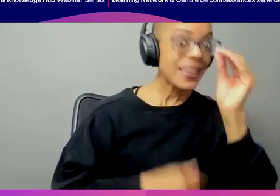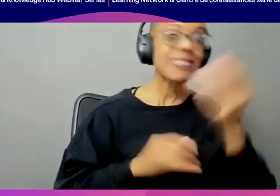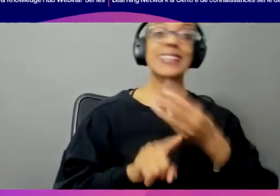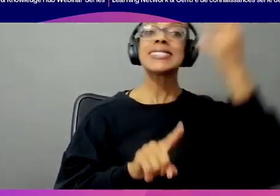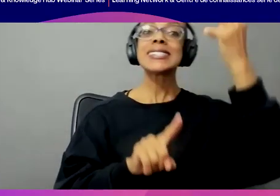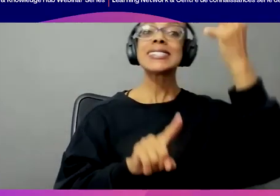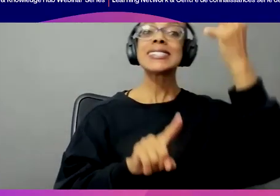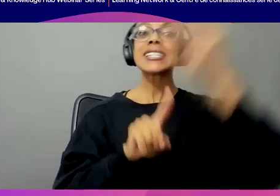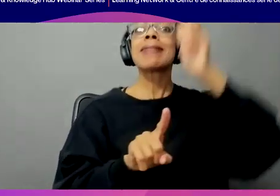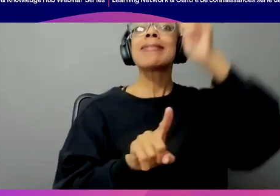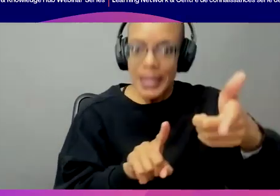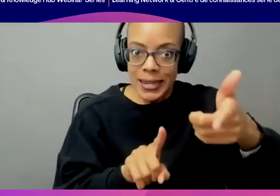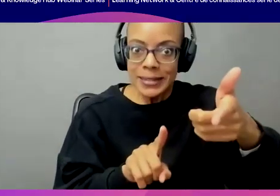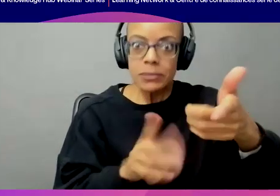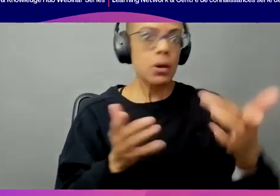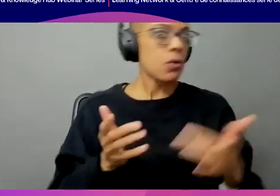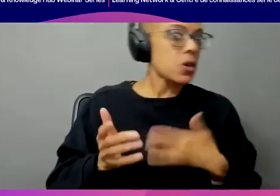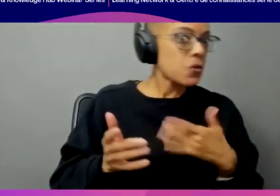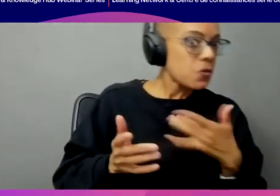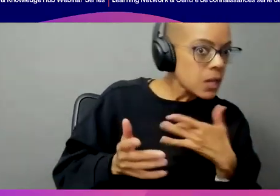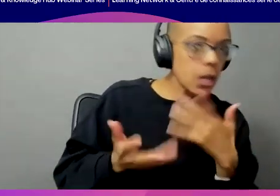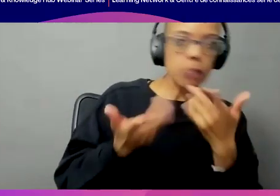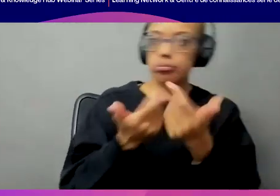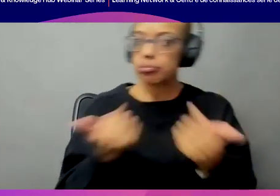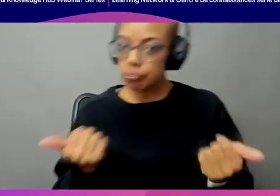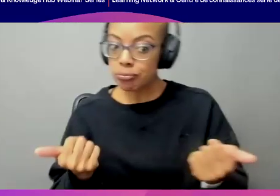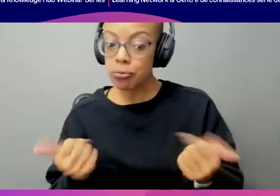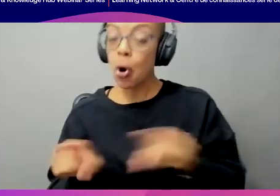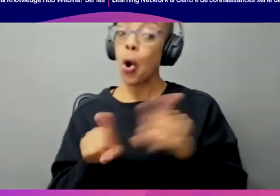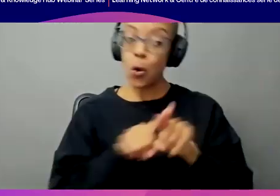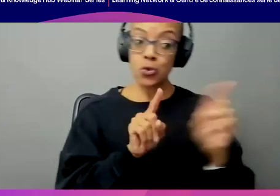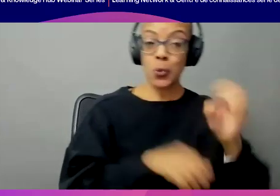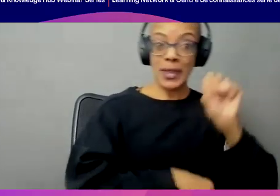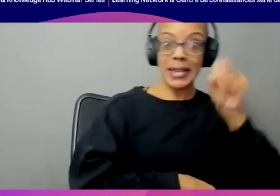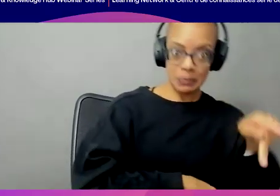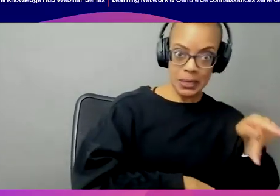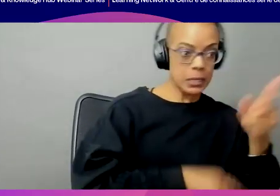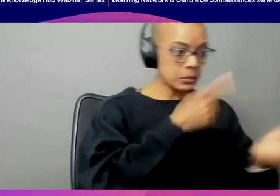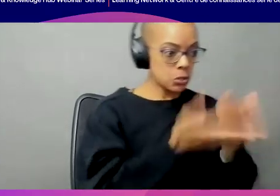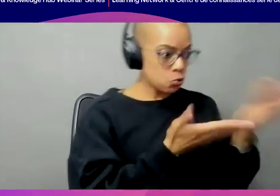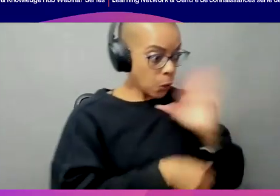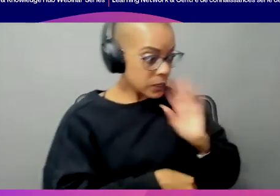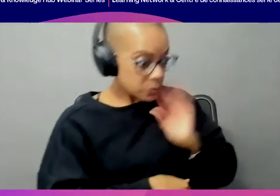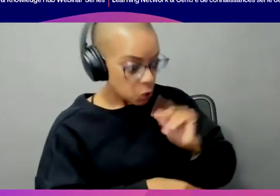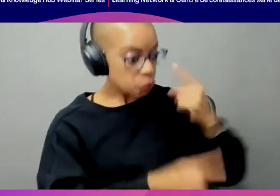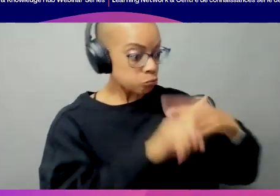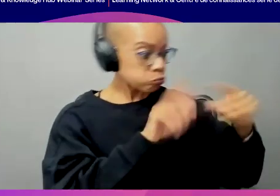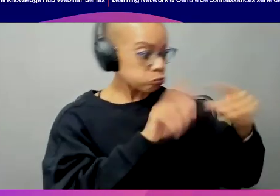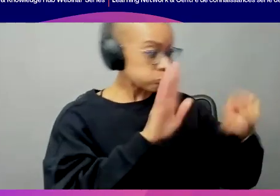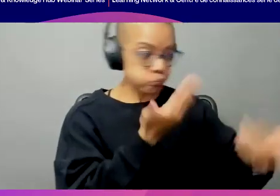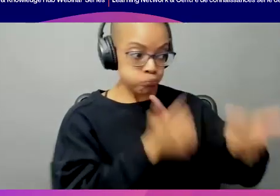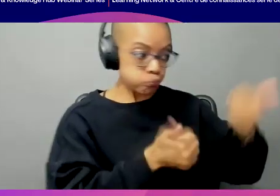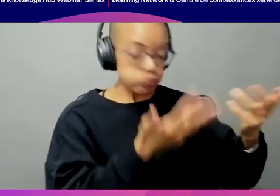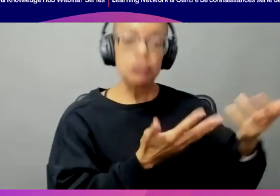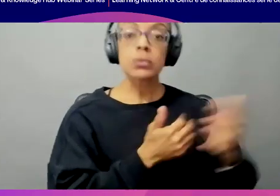with the providers. How do you feel about doing a group before? And then how did it go after? I think that